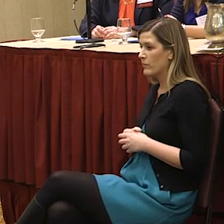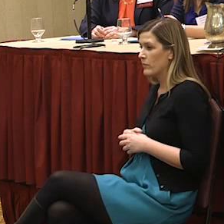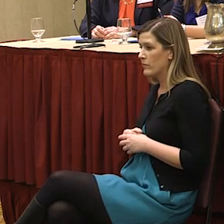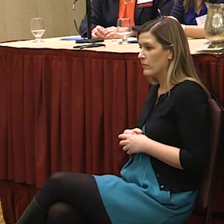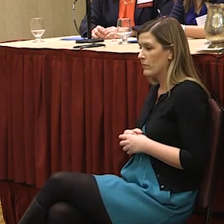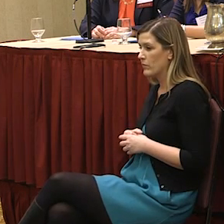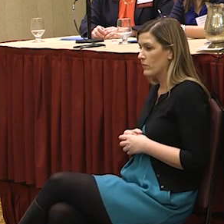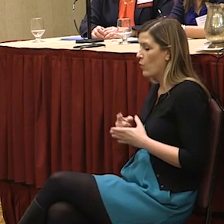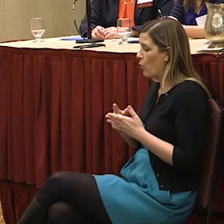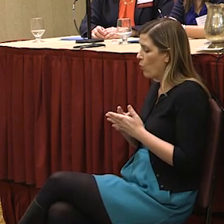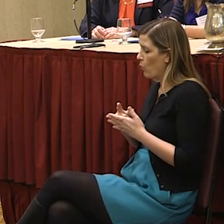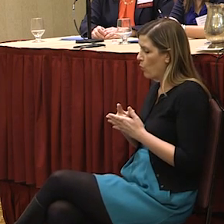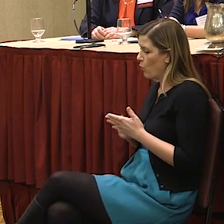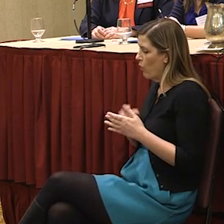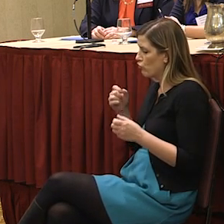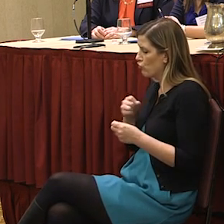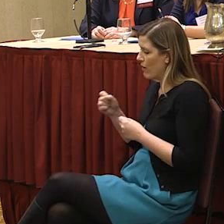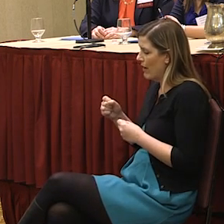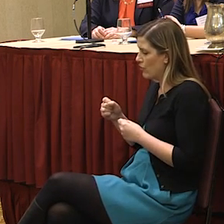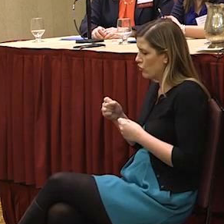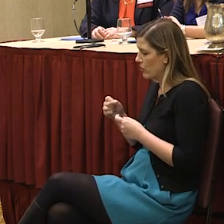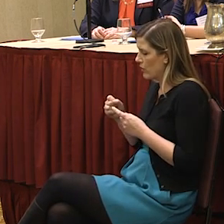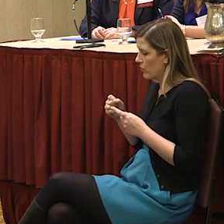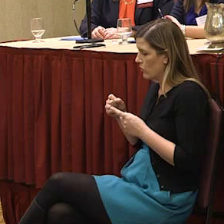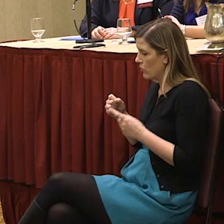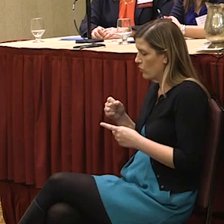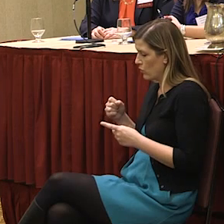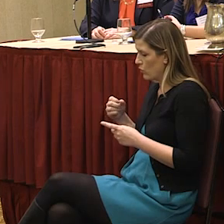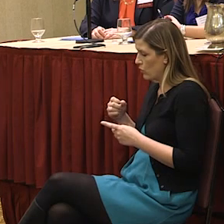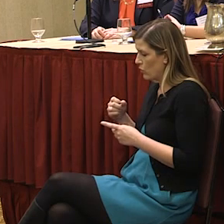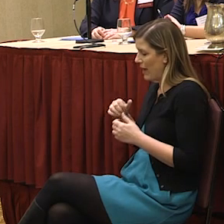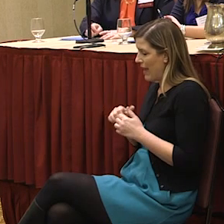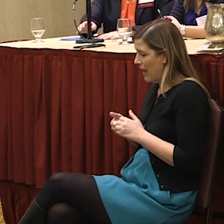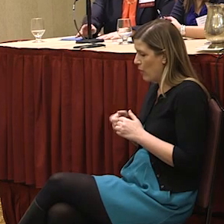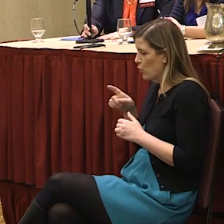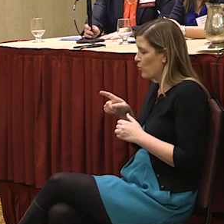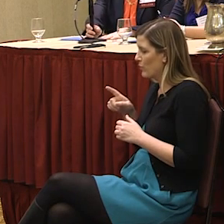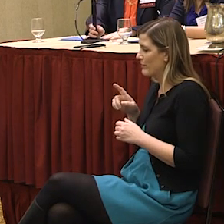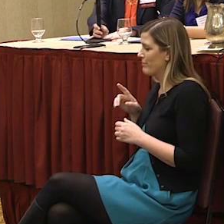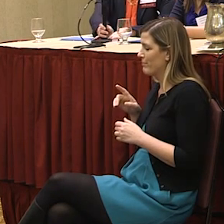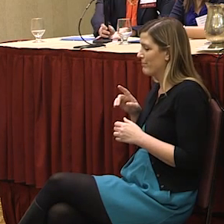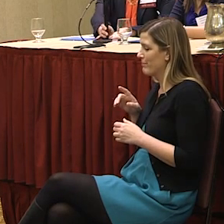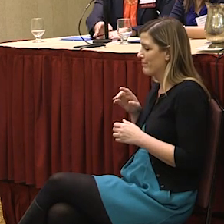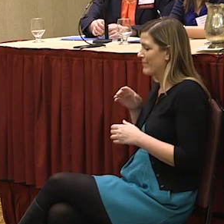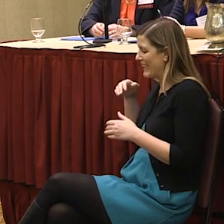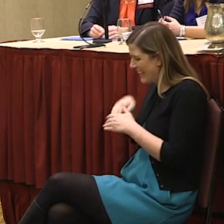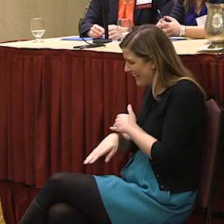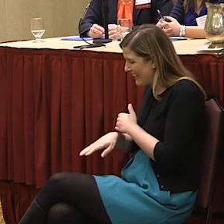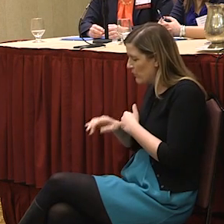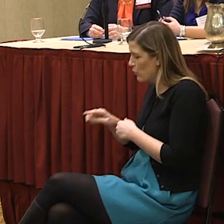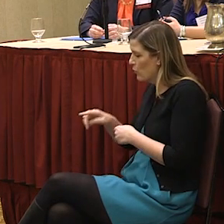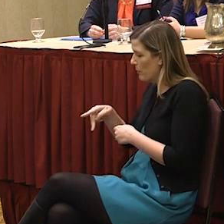What is the strategy that you guys have been getting into private and primary care offices, and not even just primary